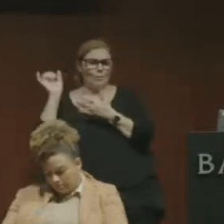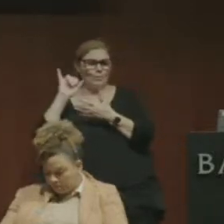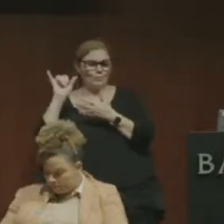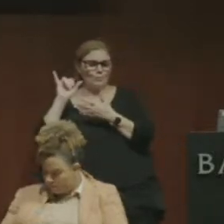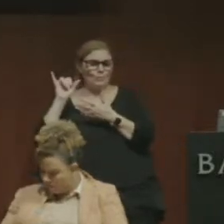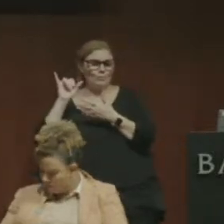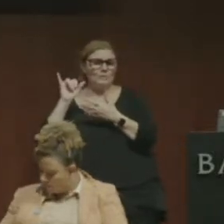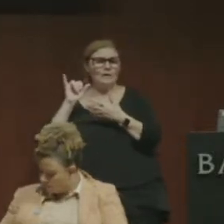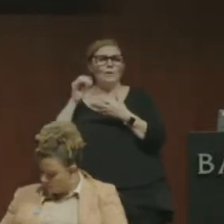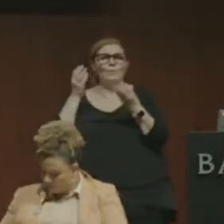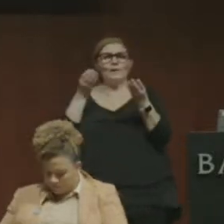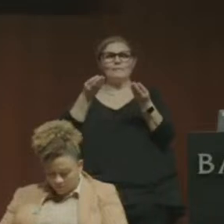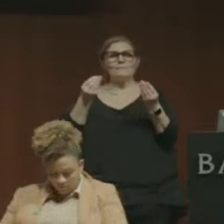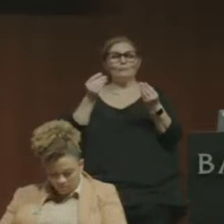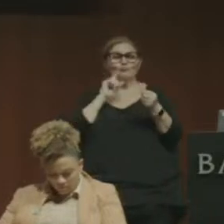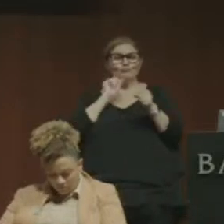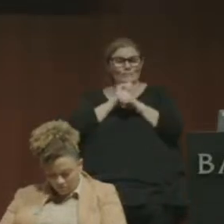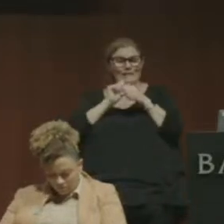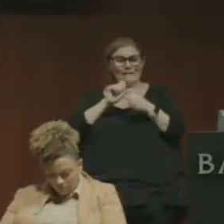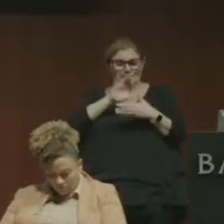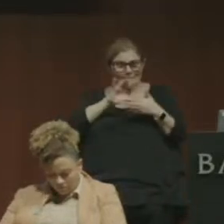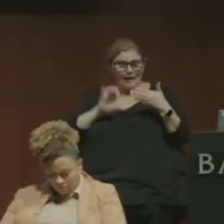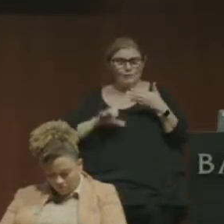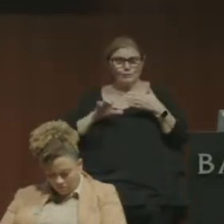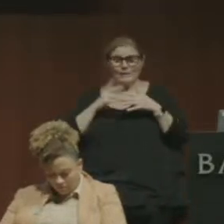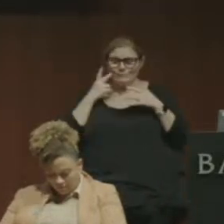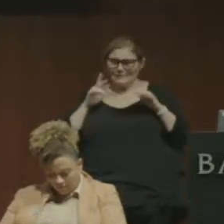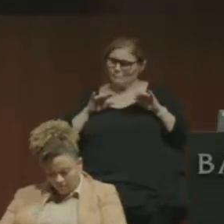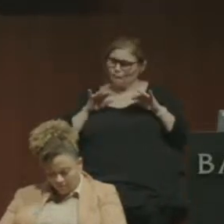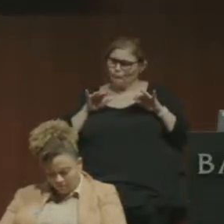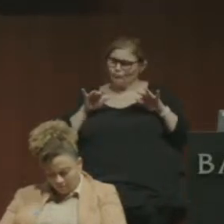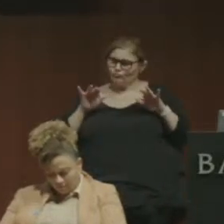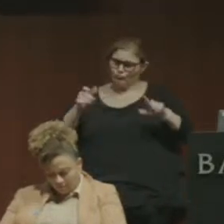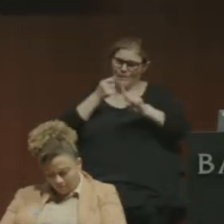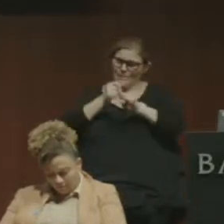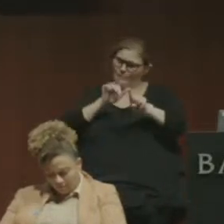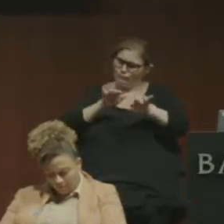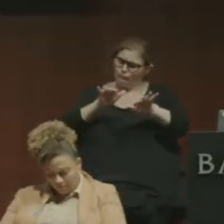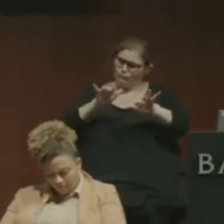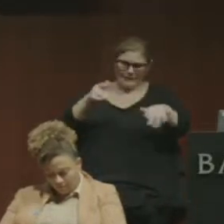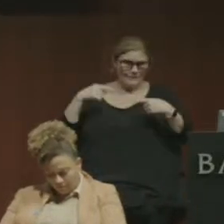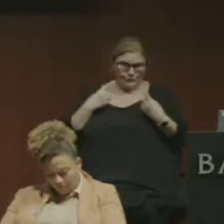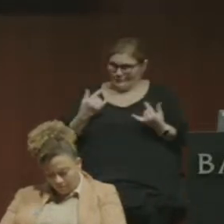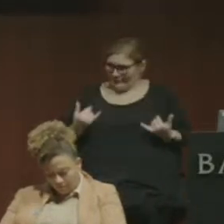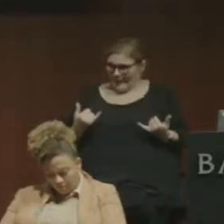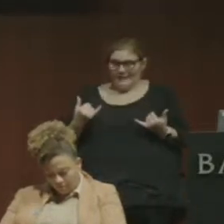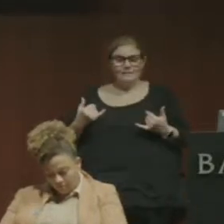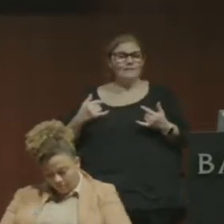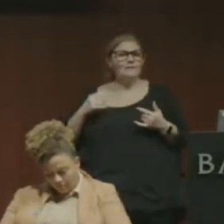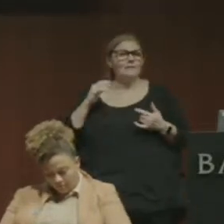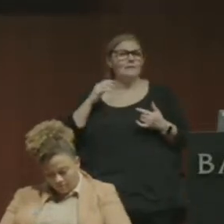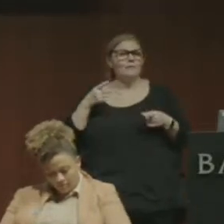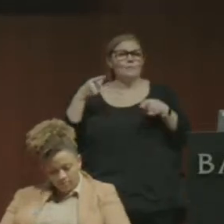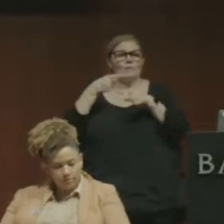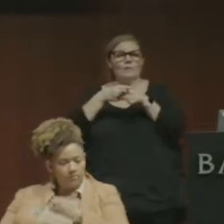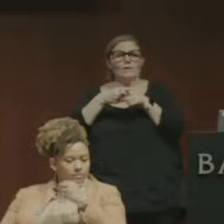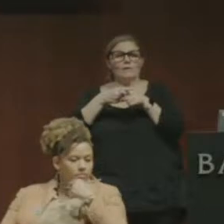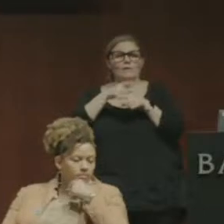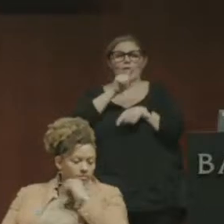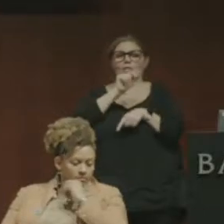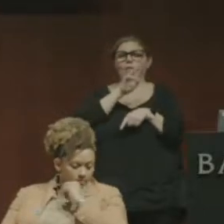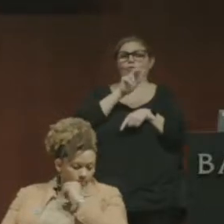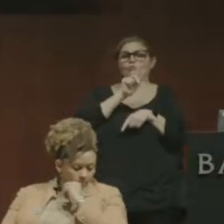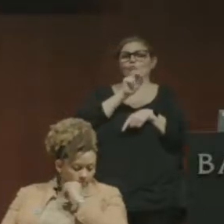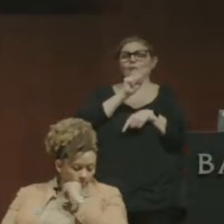were also an economic one and with material consequences that would reverberate down for centuries until today. At the intersection of the transatlantic